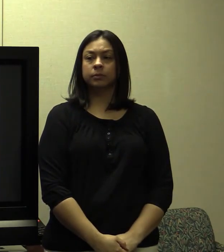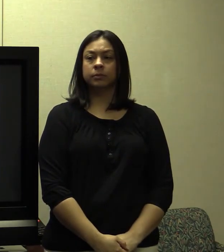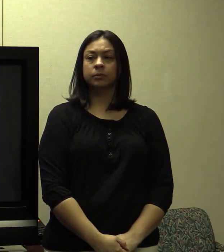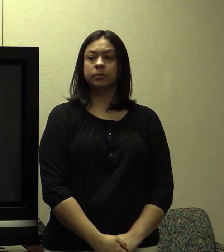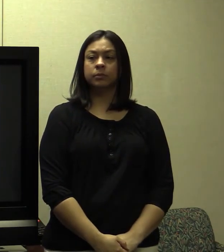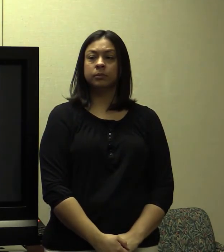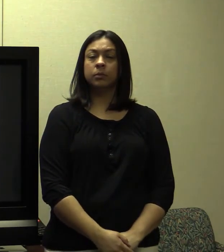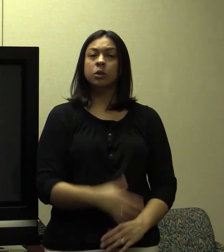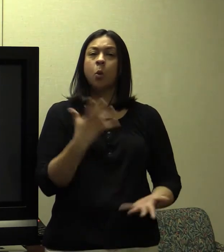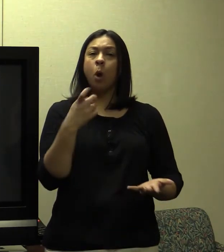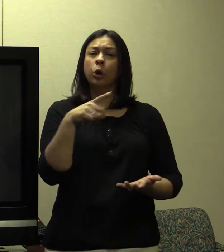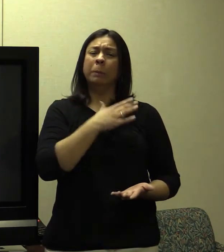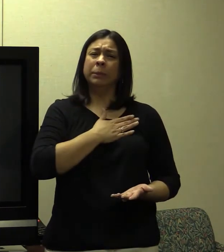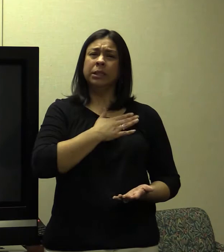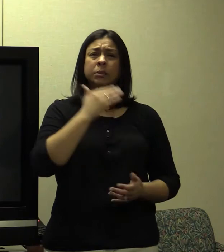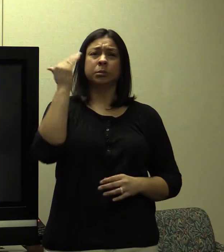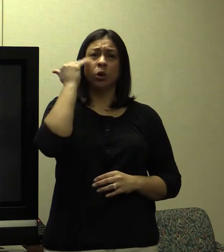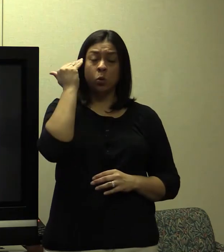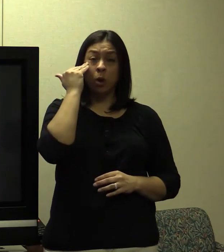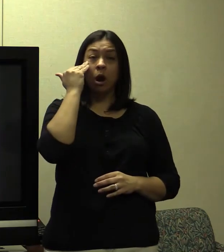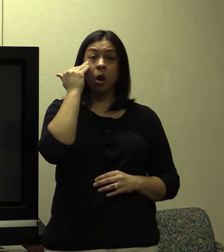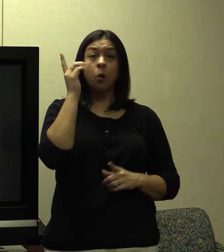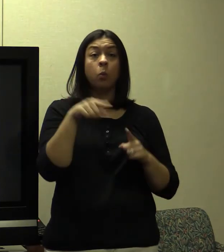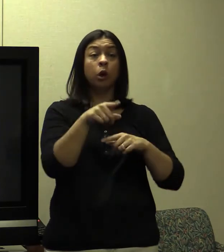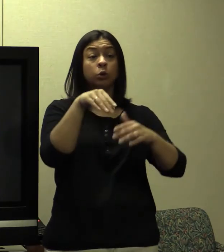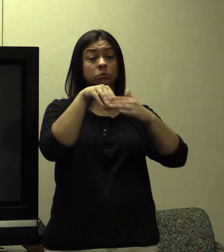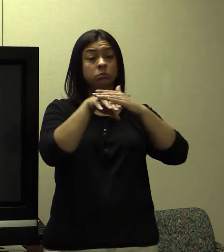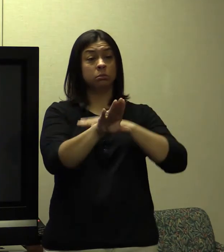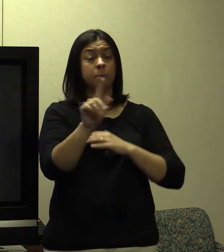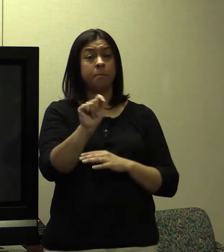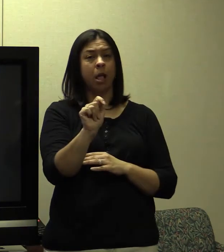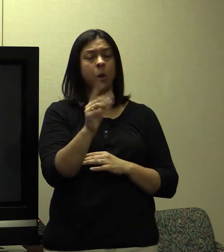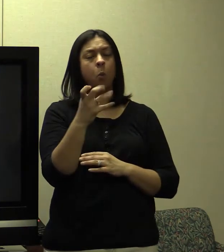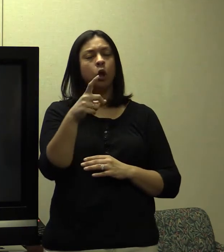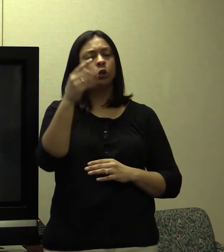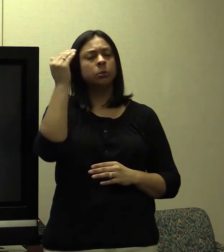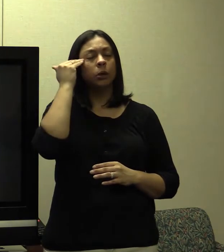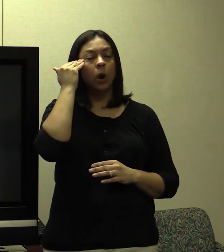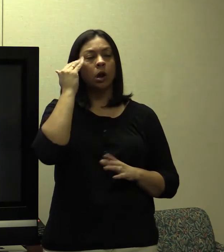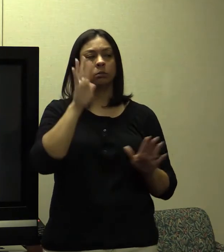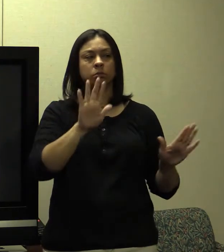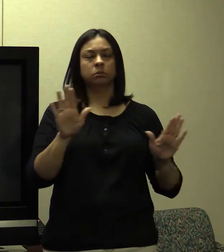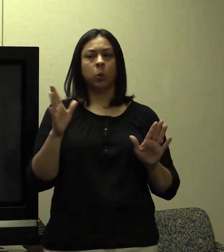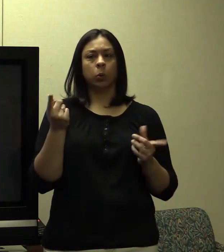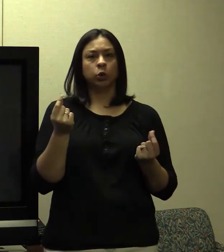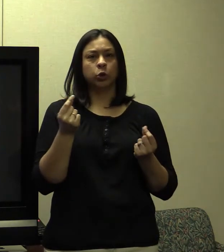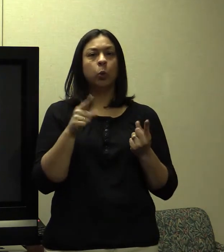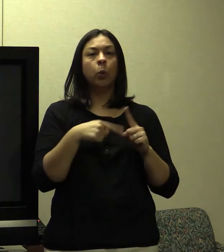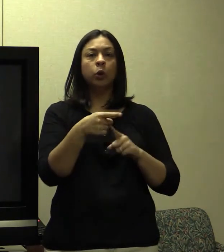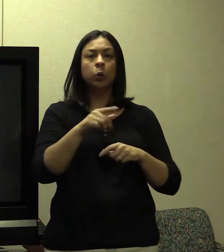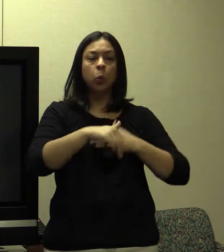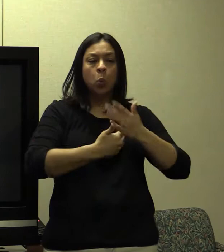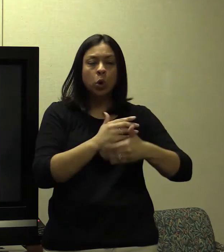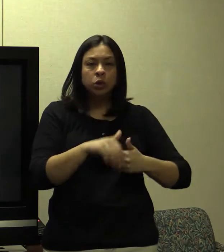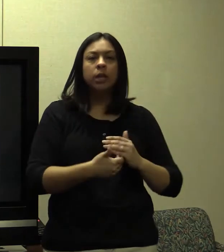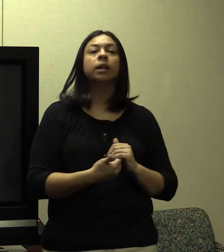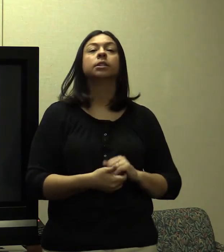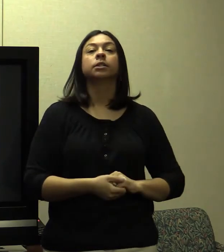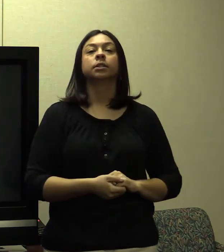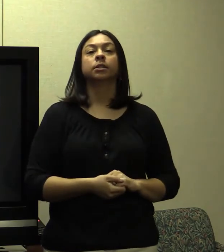So please be aware, when you go into the bathroom, please be aware of what you're doing as far as washing your hands. Many